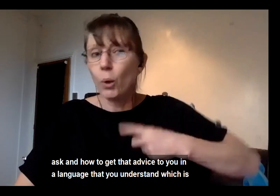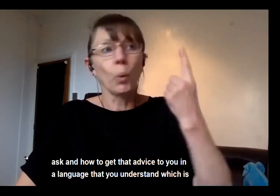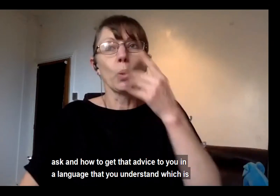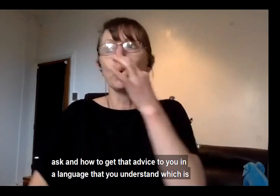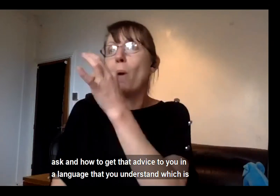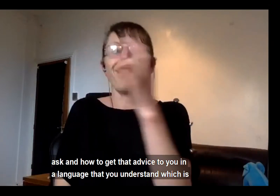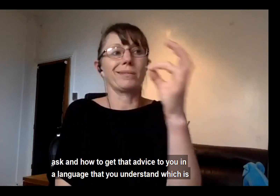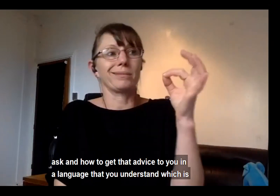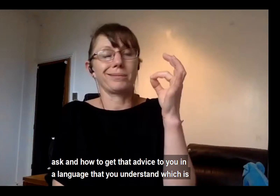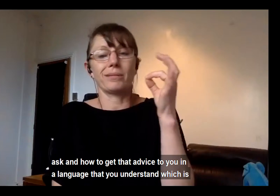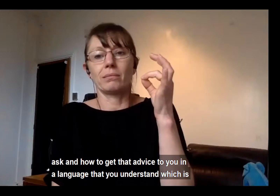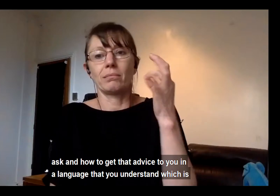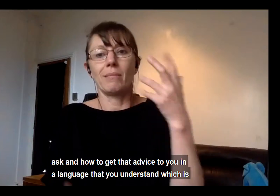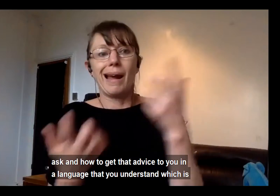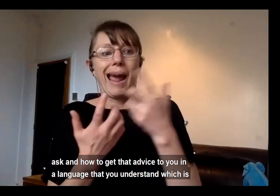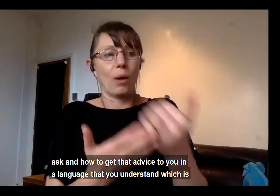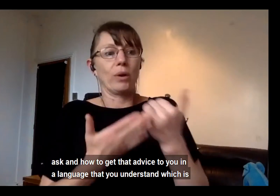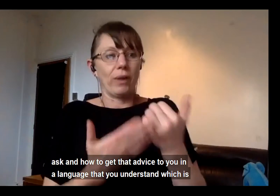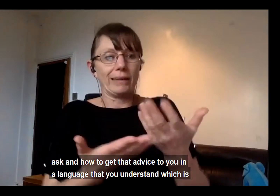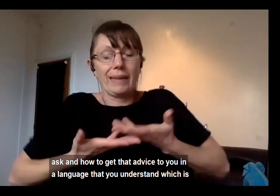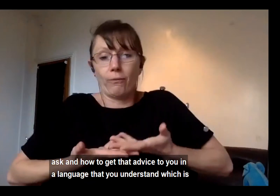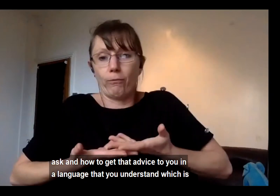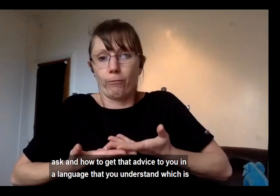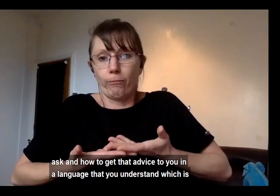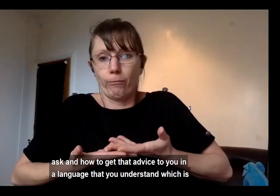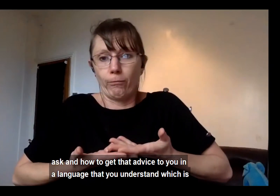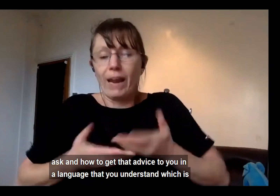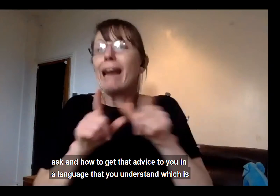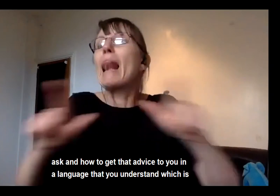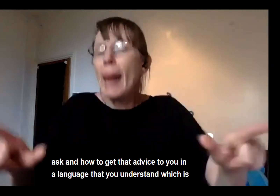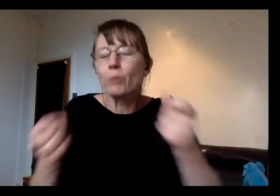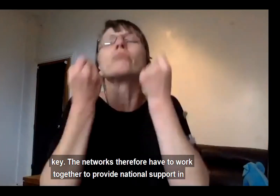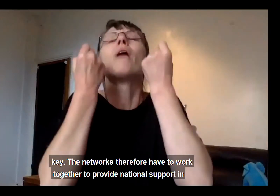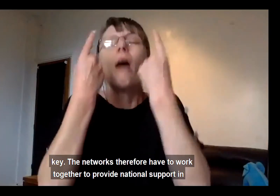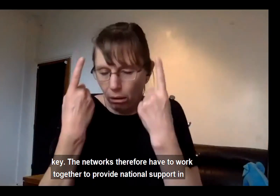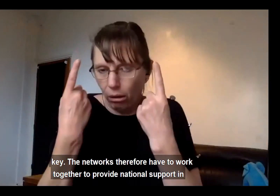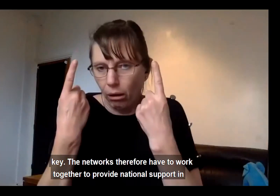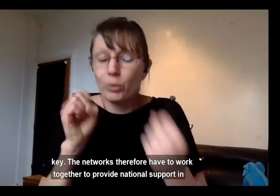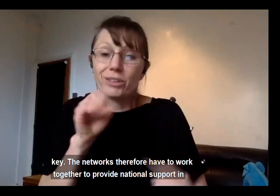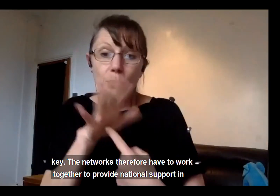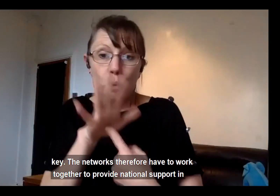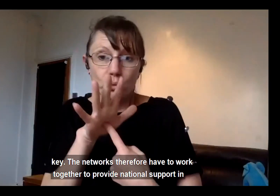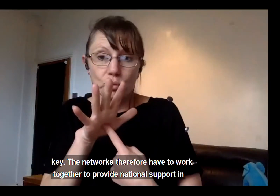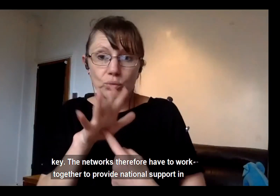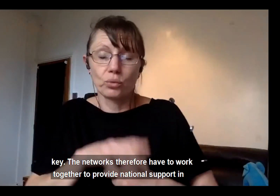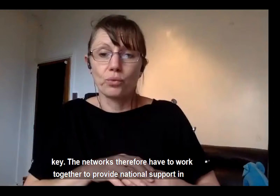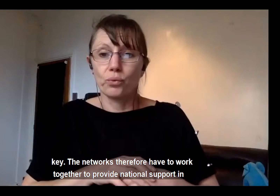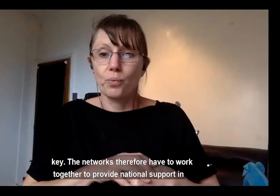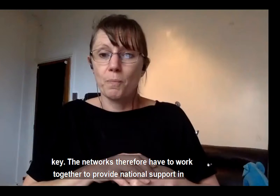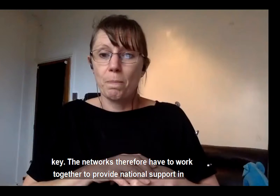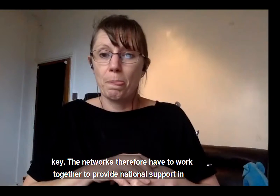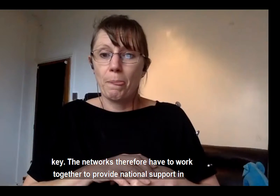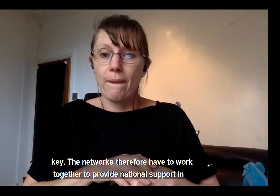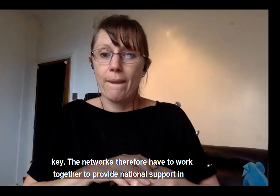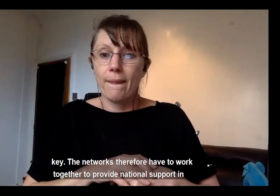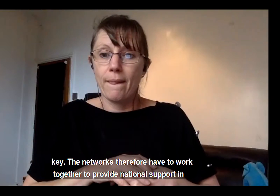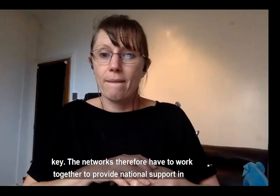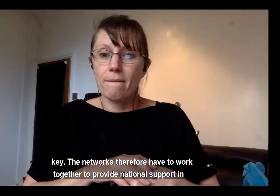ask and how do you get that advice to you in a language that you understand, which is key. And the